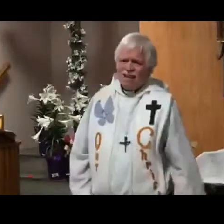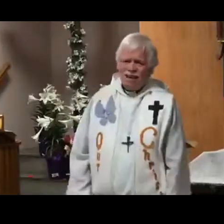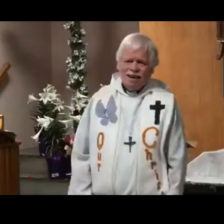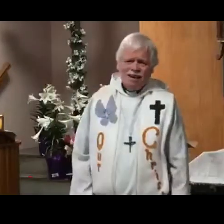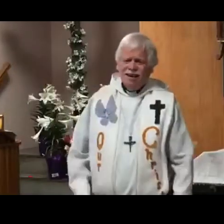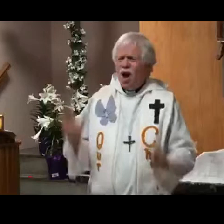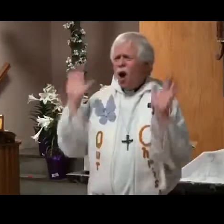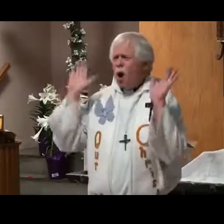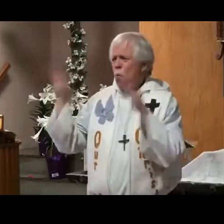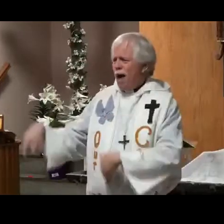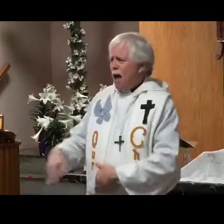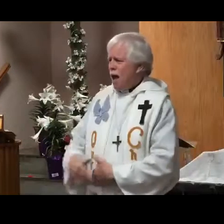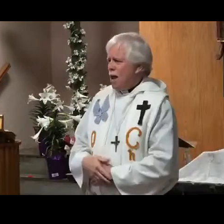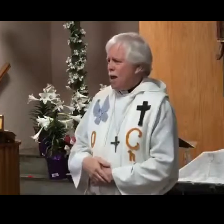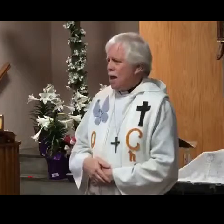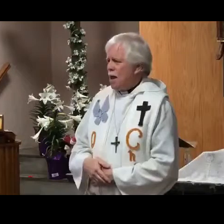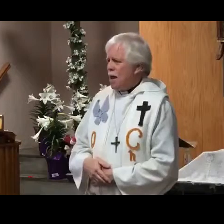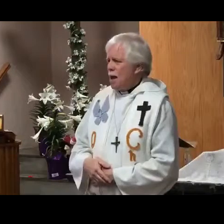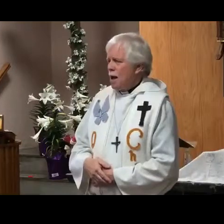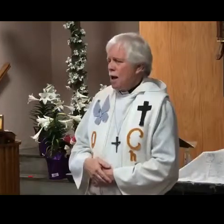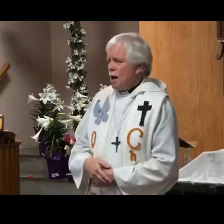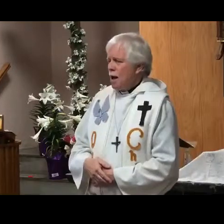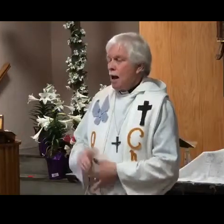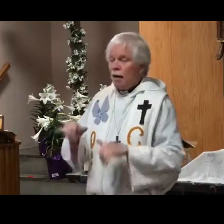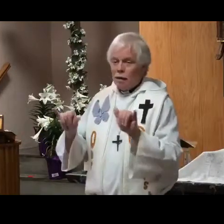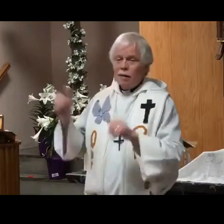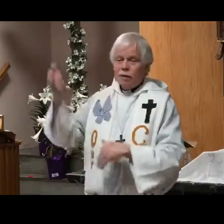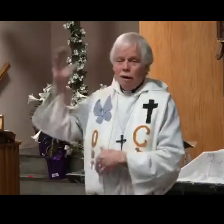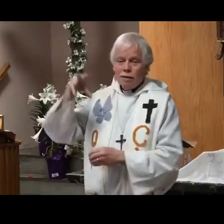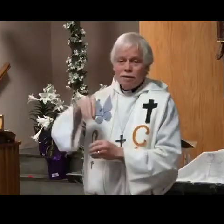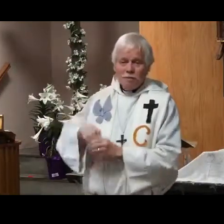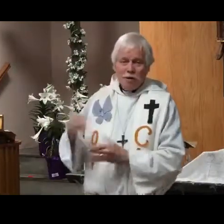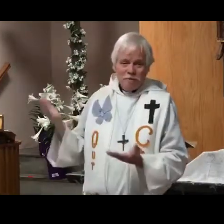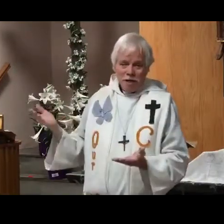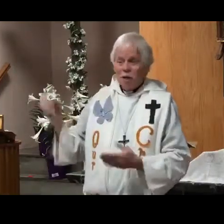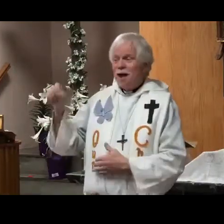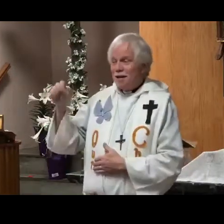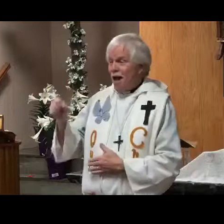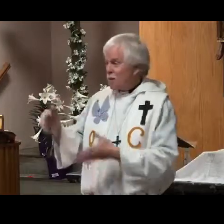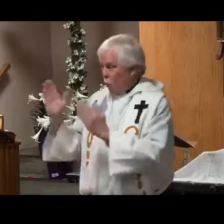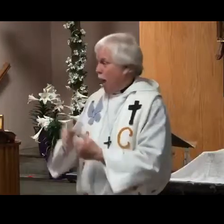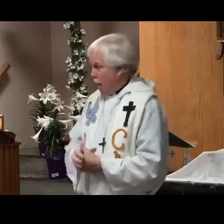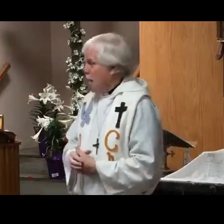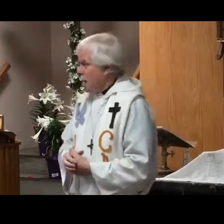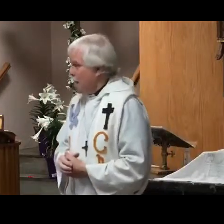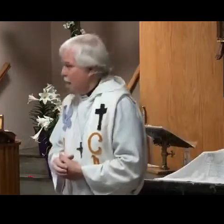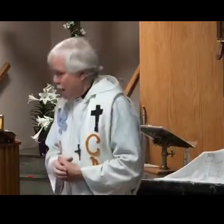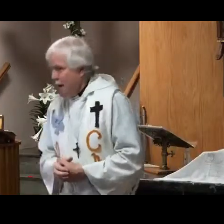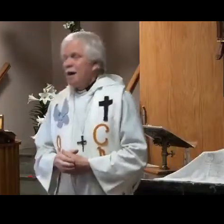3 days. No way. And yet God is involved here, and yes, way.